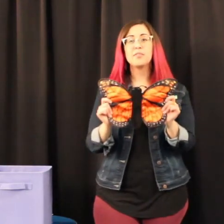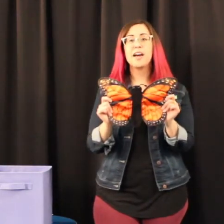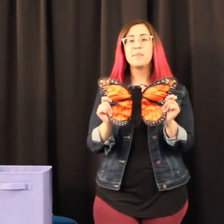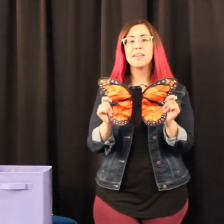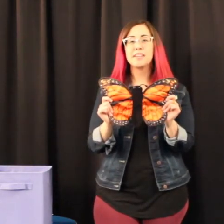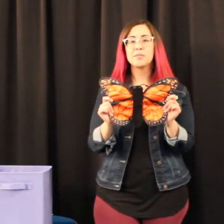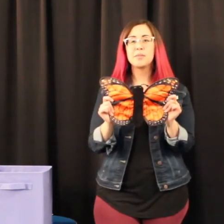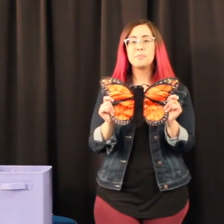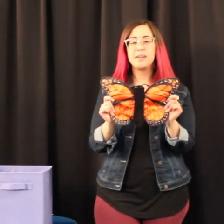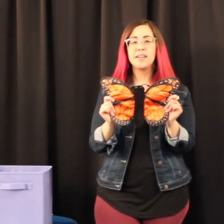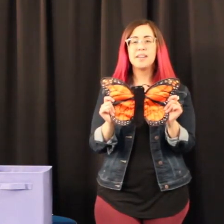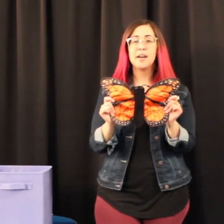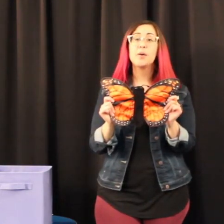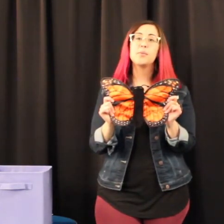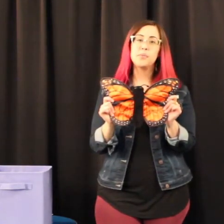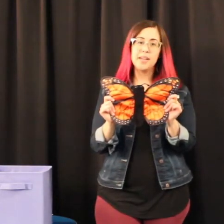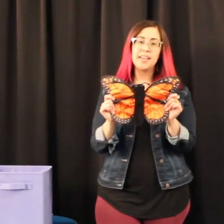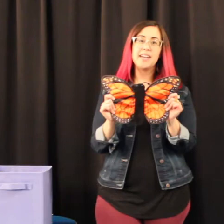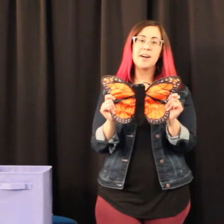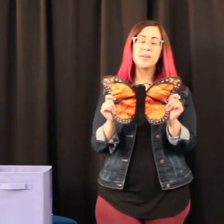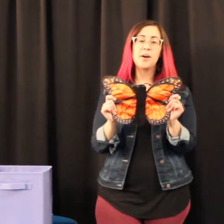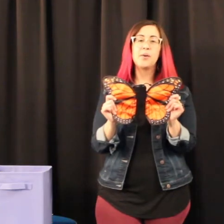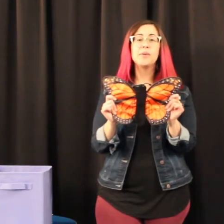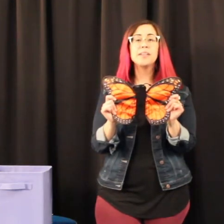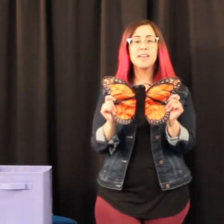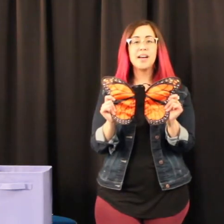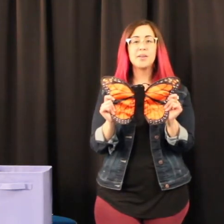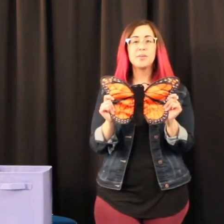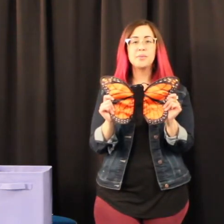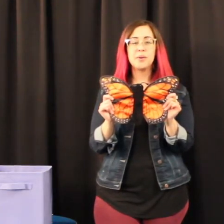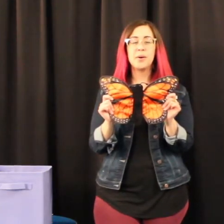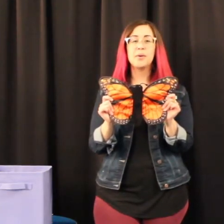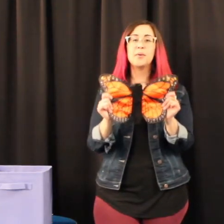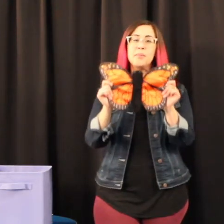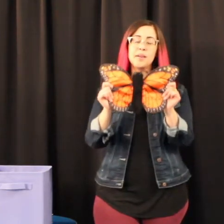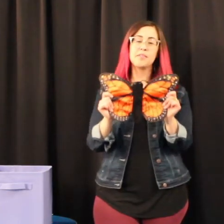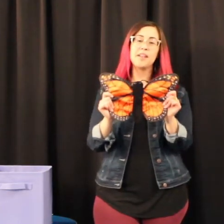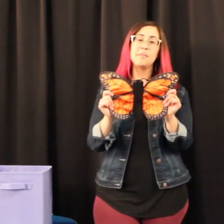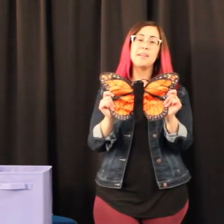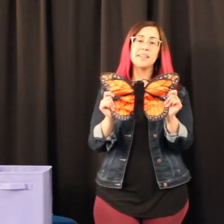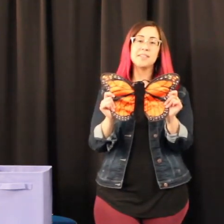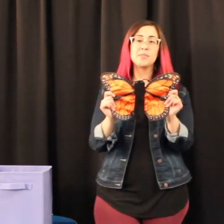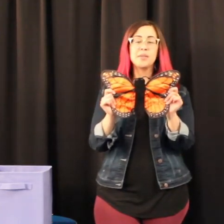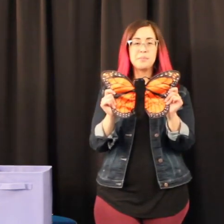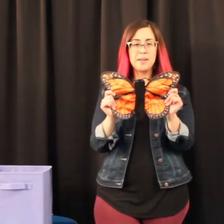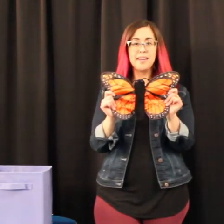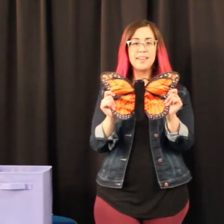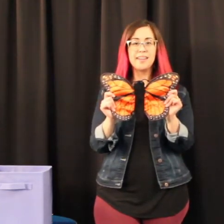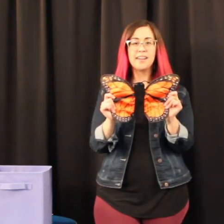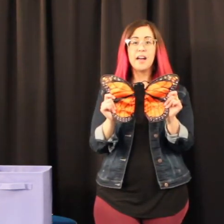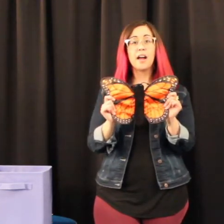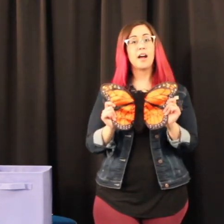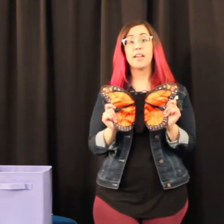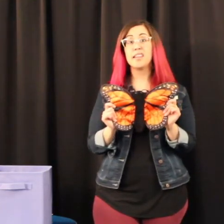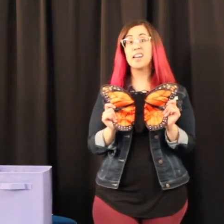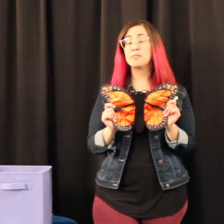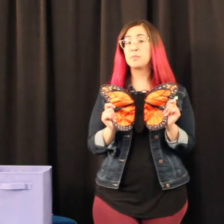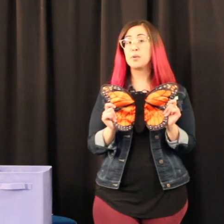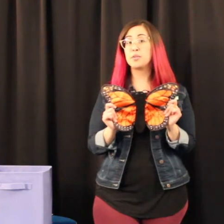Butterfly begins with B. We all know, we'll tell you so. Butterfly begins with B. I think I have some more treats